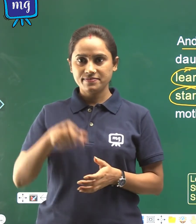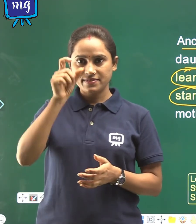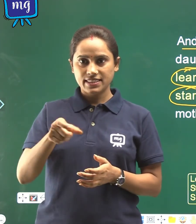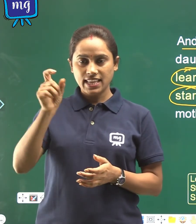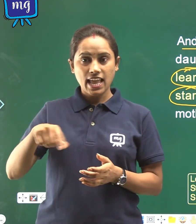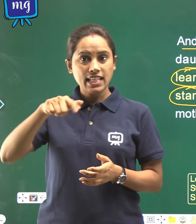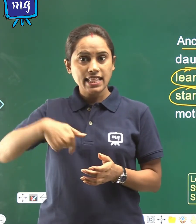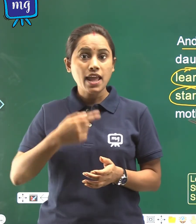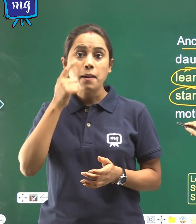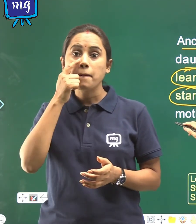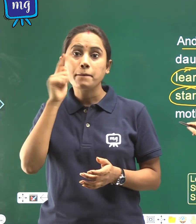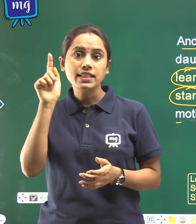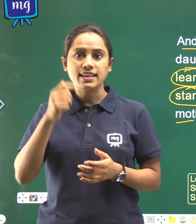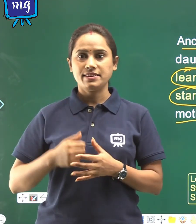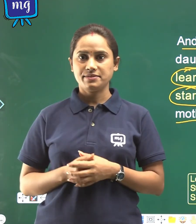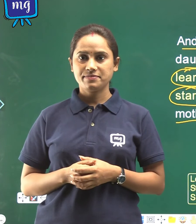their mother